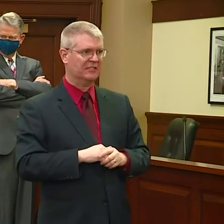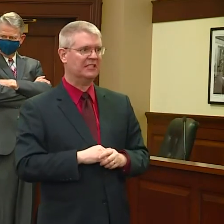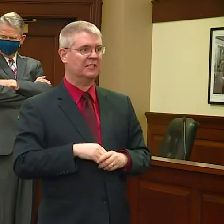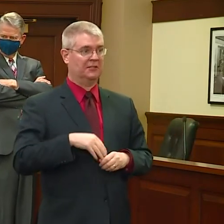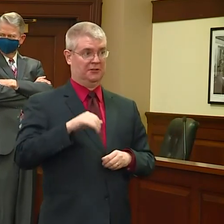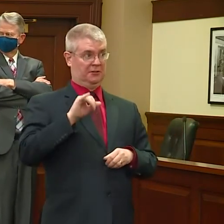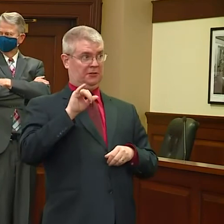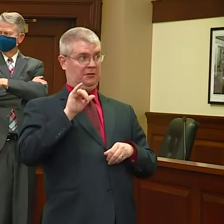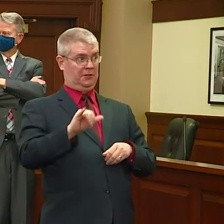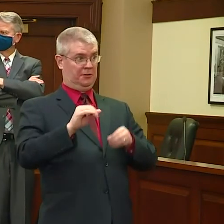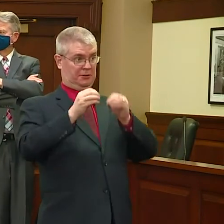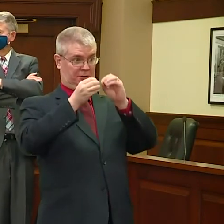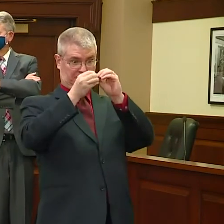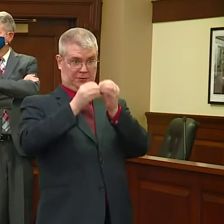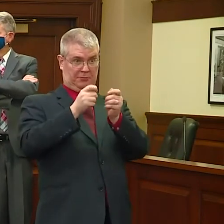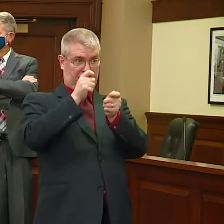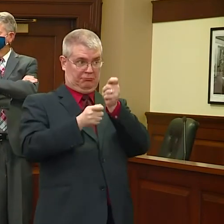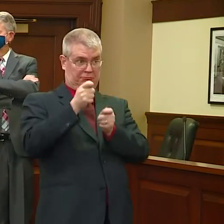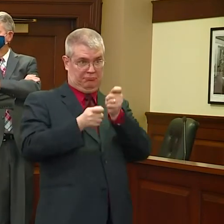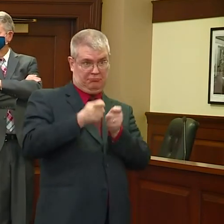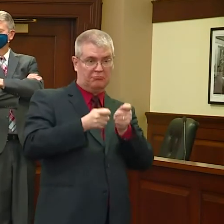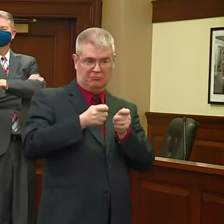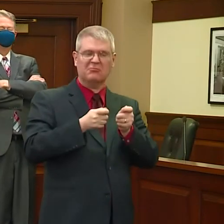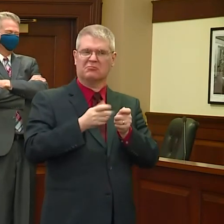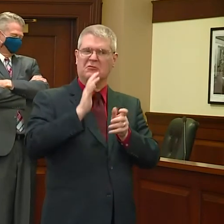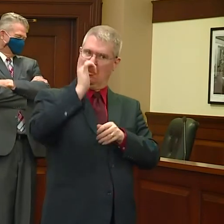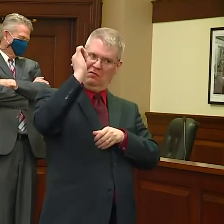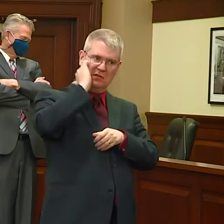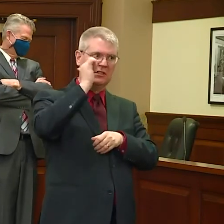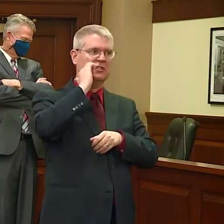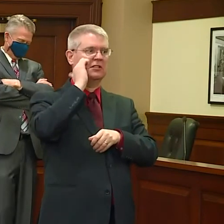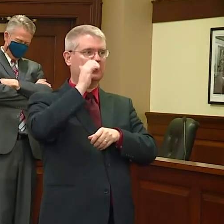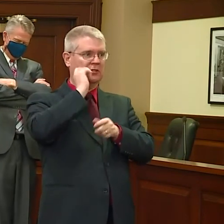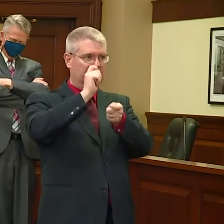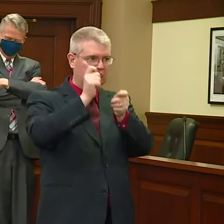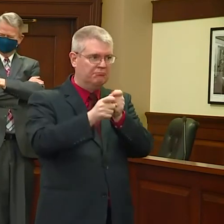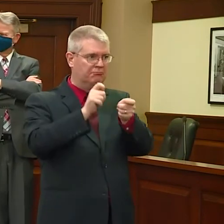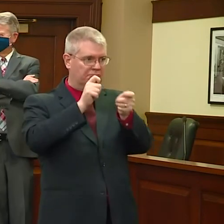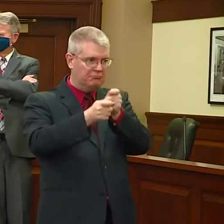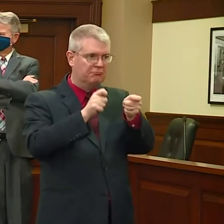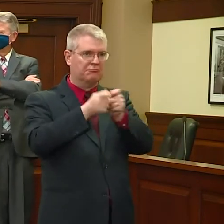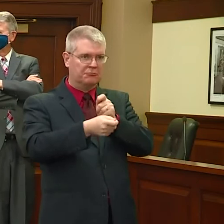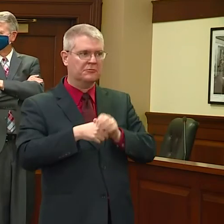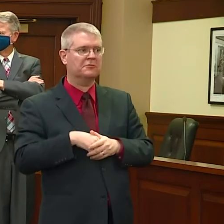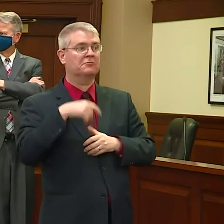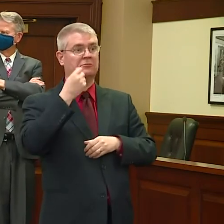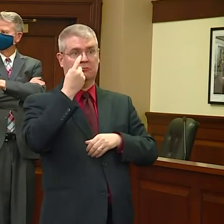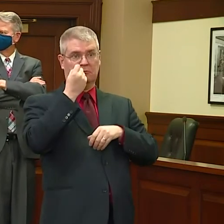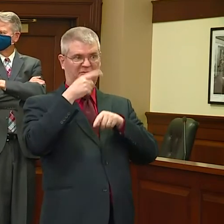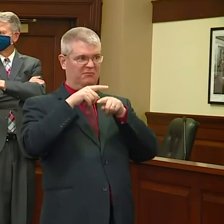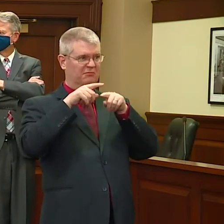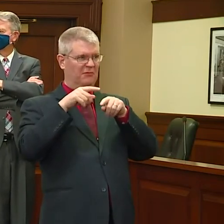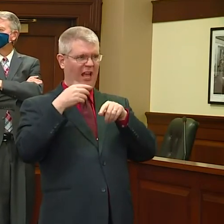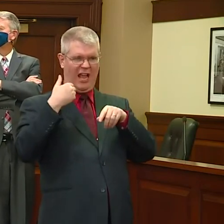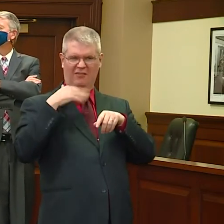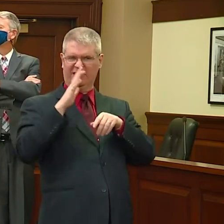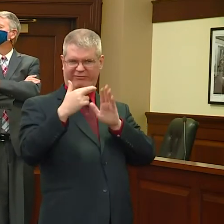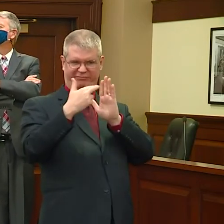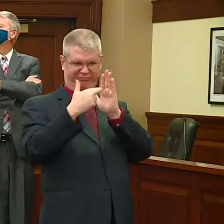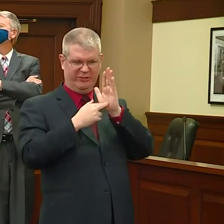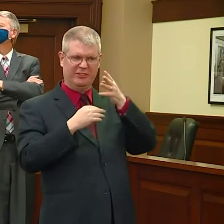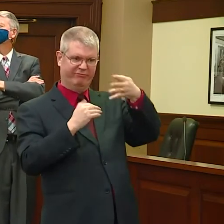that. So here, for example, is where we sit now in Idaho. We are the 7th highest risk